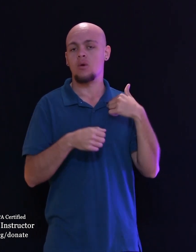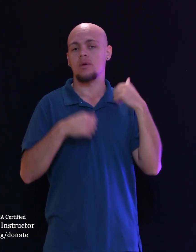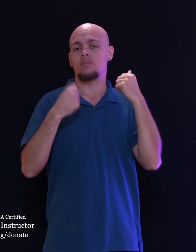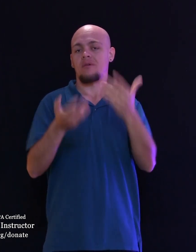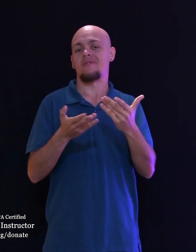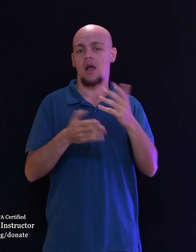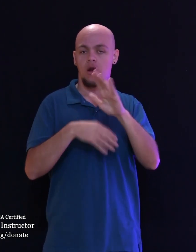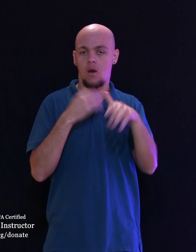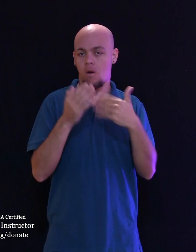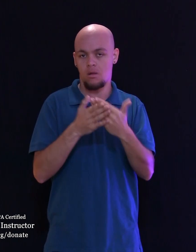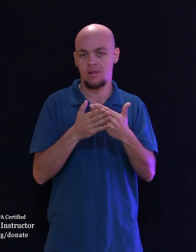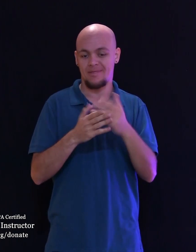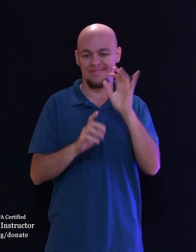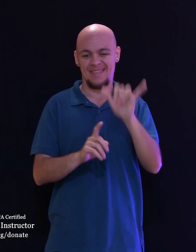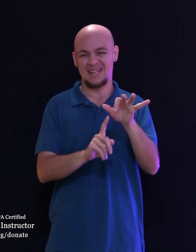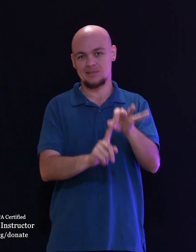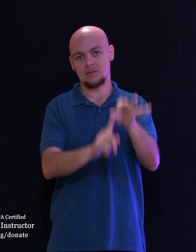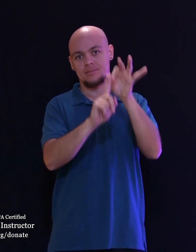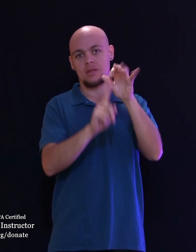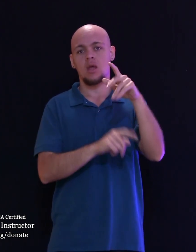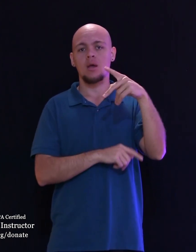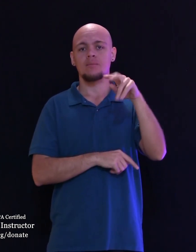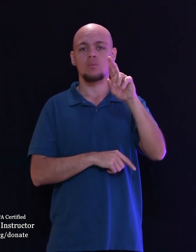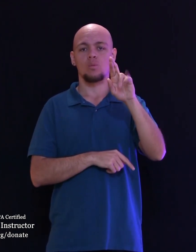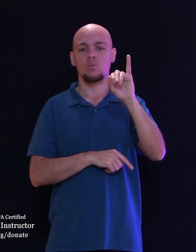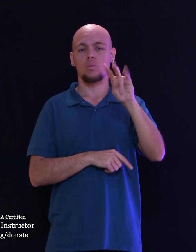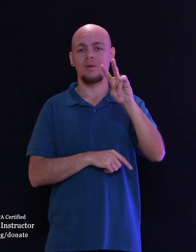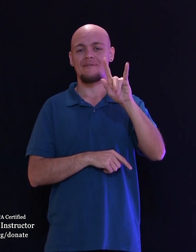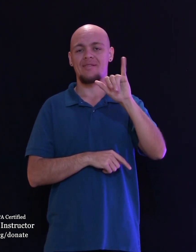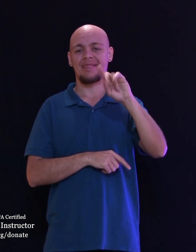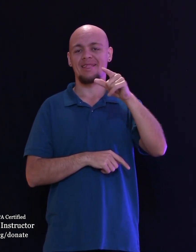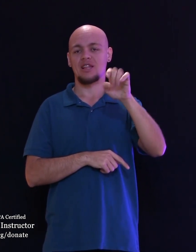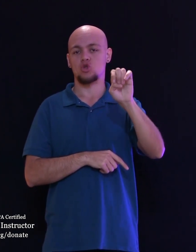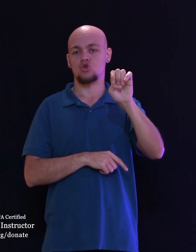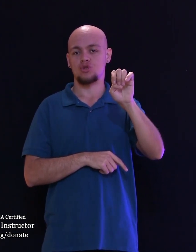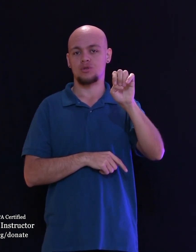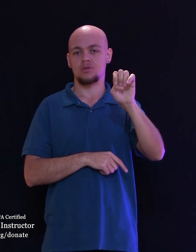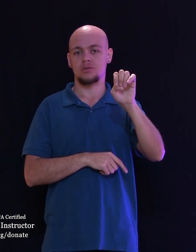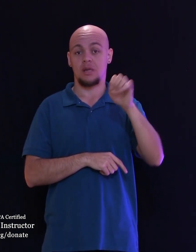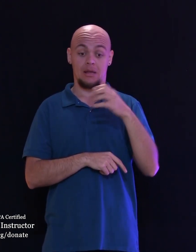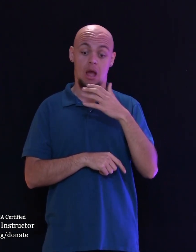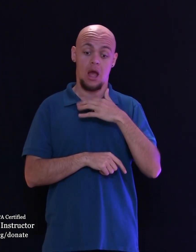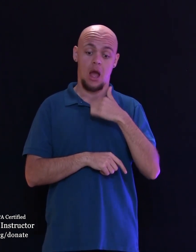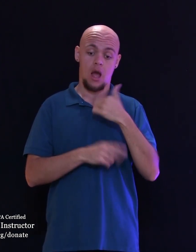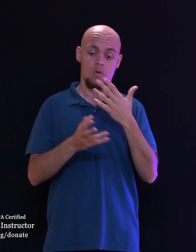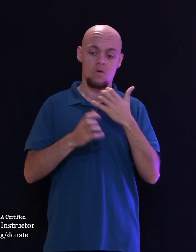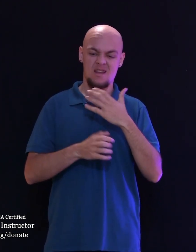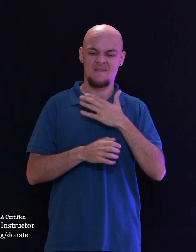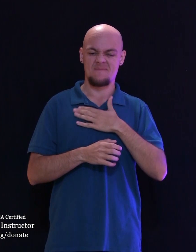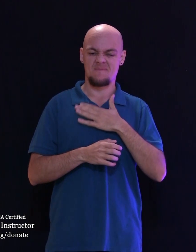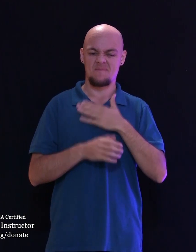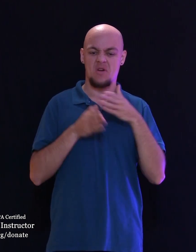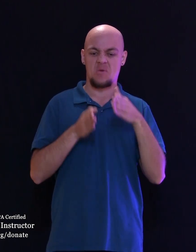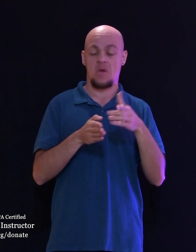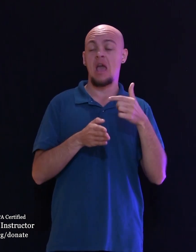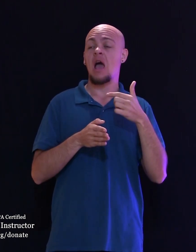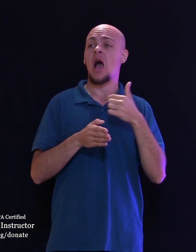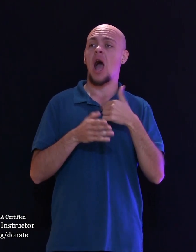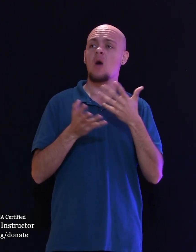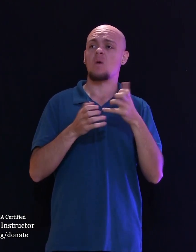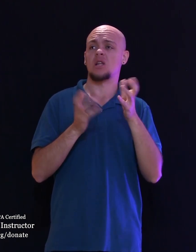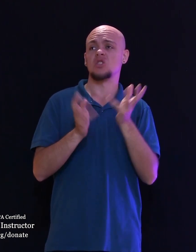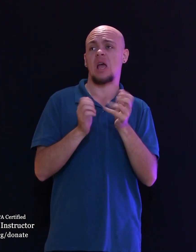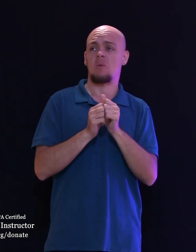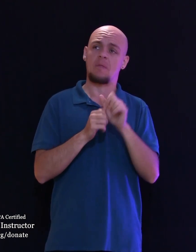heretics. Is that just privilege, that I want it my way? Let me speak to the manager. Let me speak to the manager.